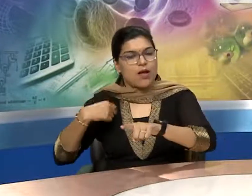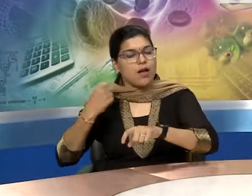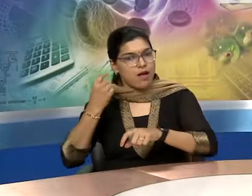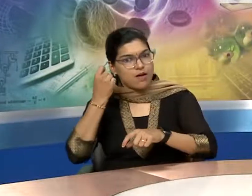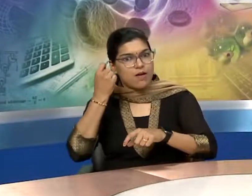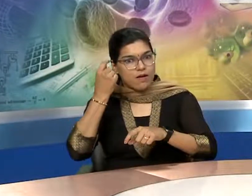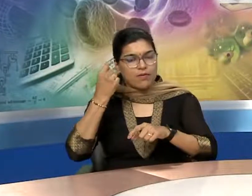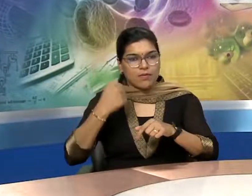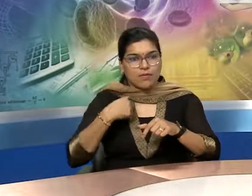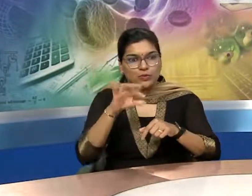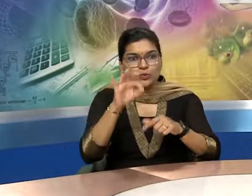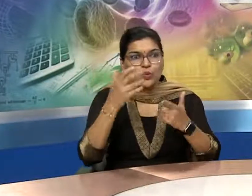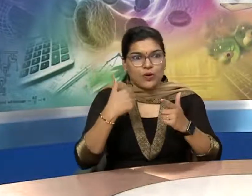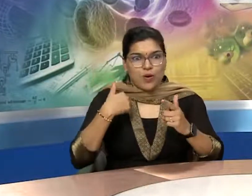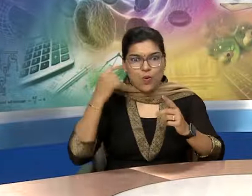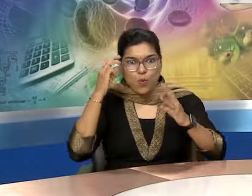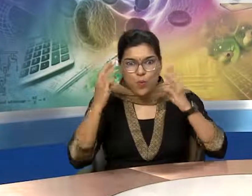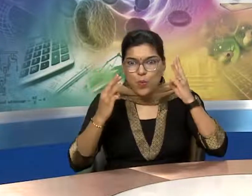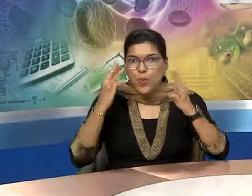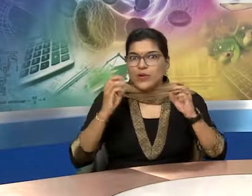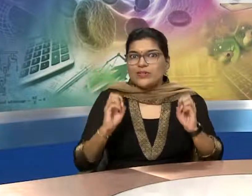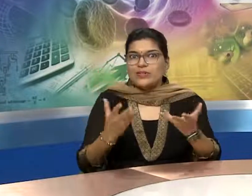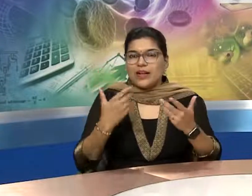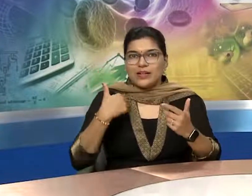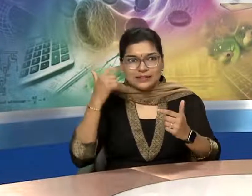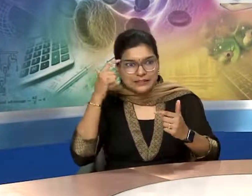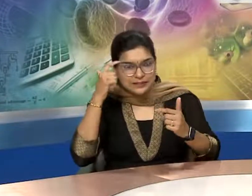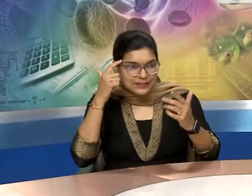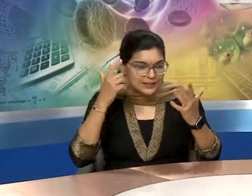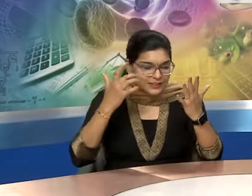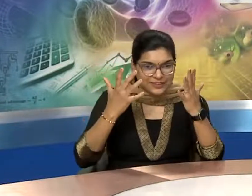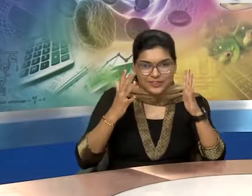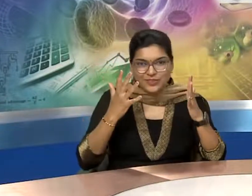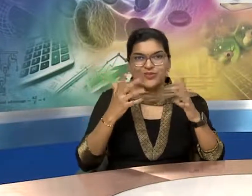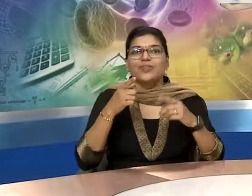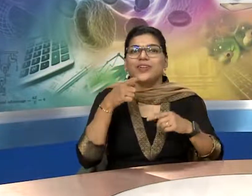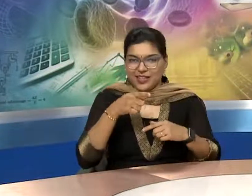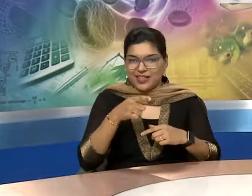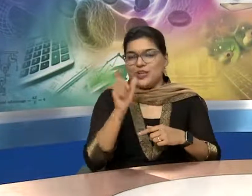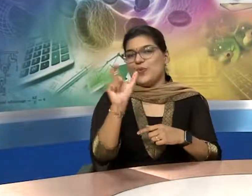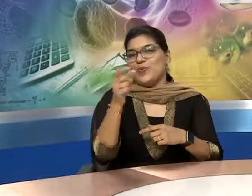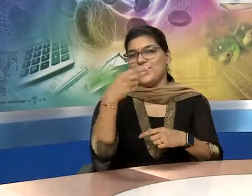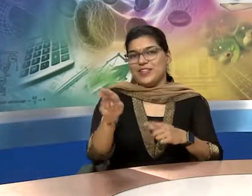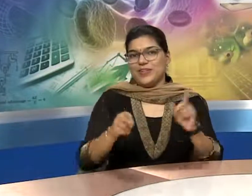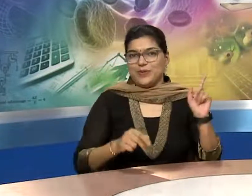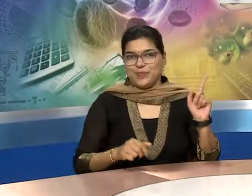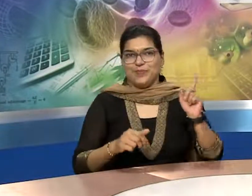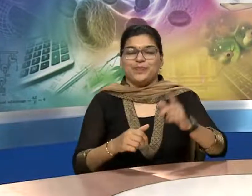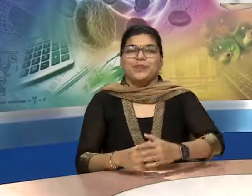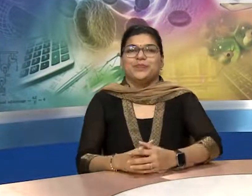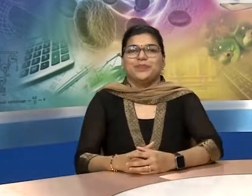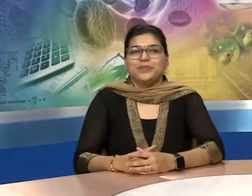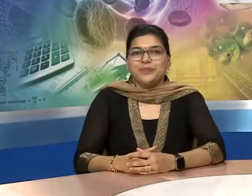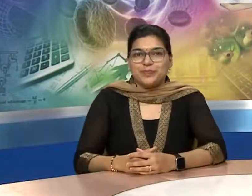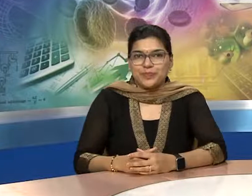and take a right decision. So for that, we use